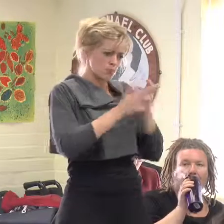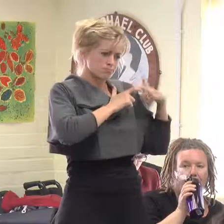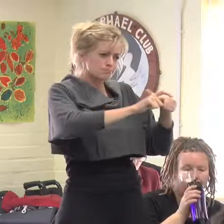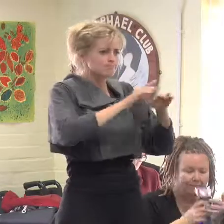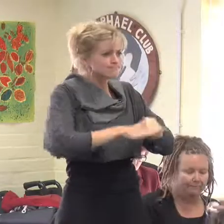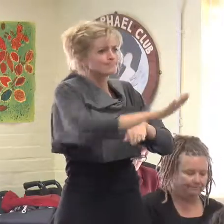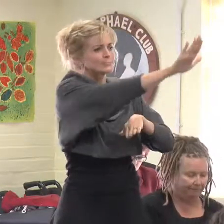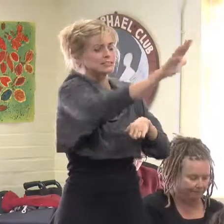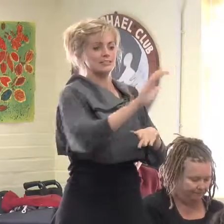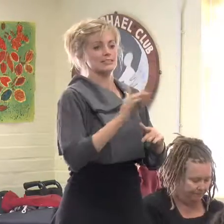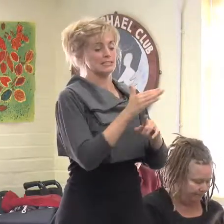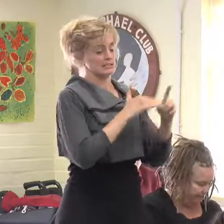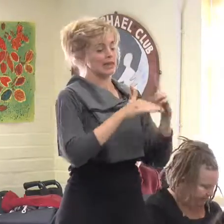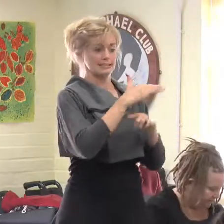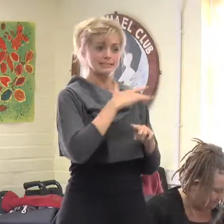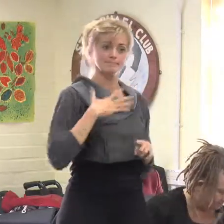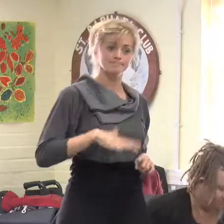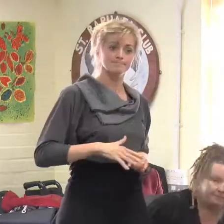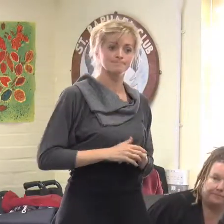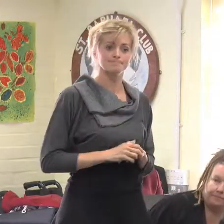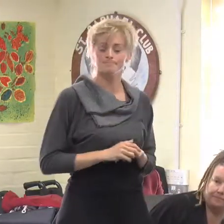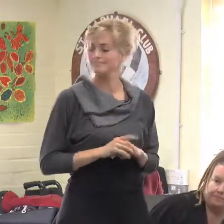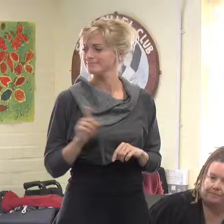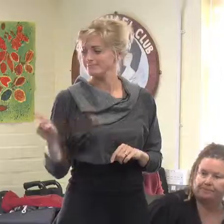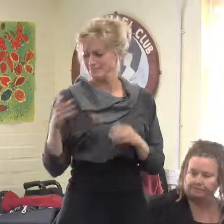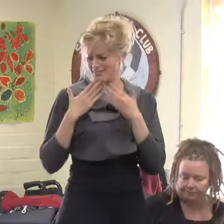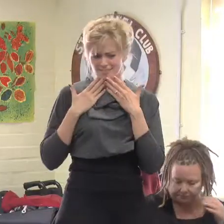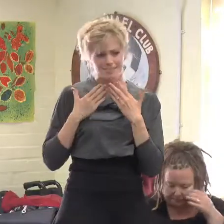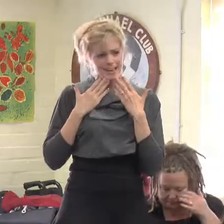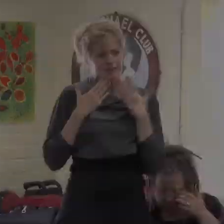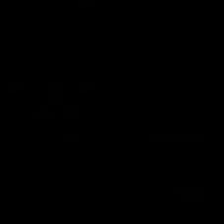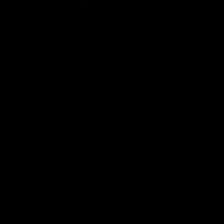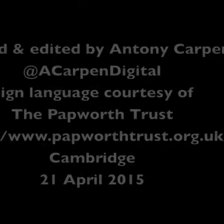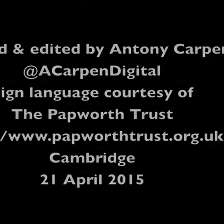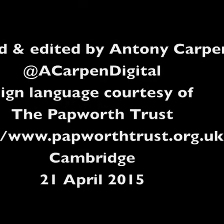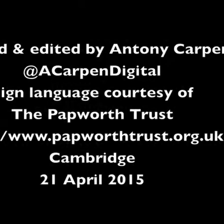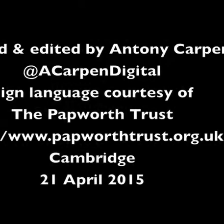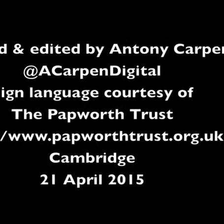Thank you. Well, some really, really fascinating opening remarks.